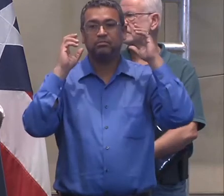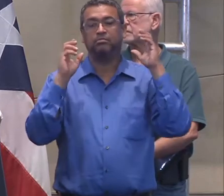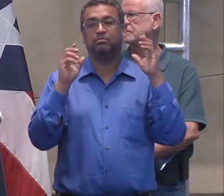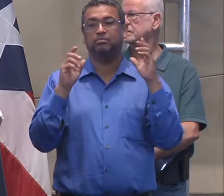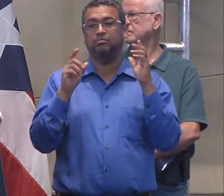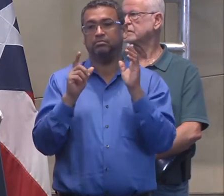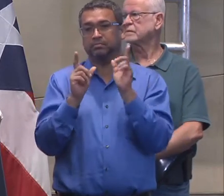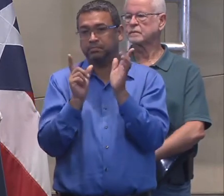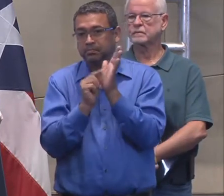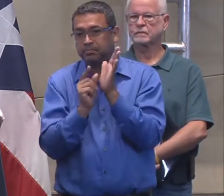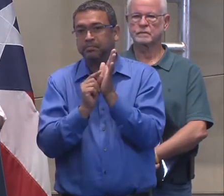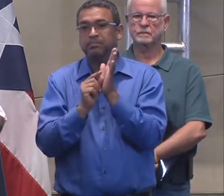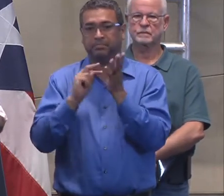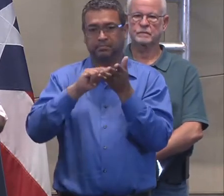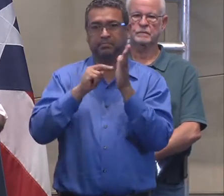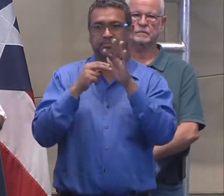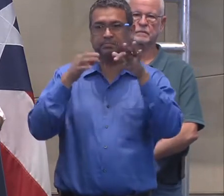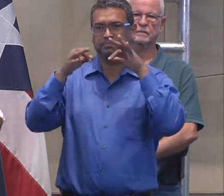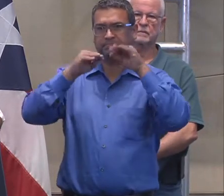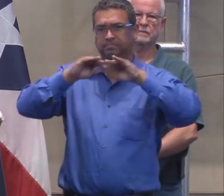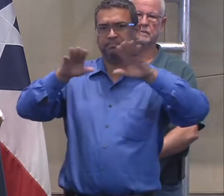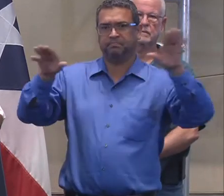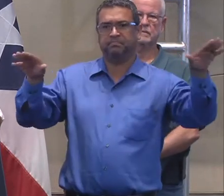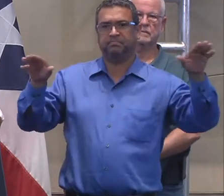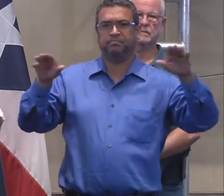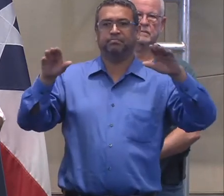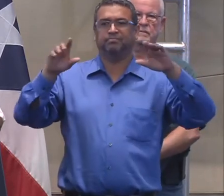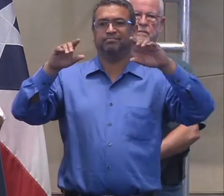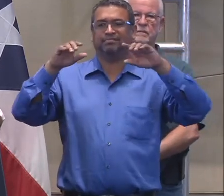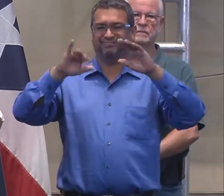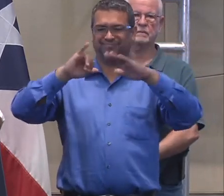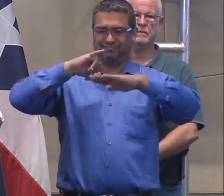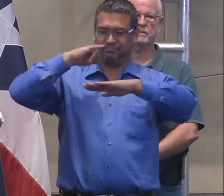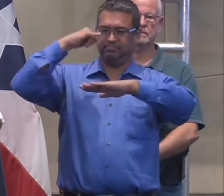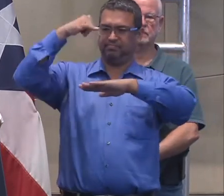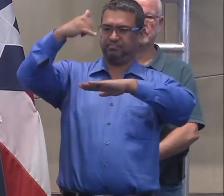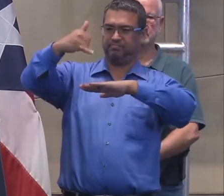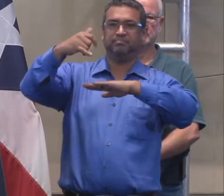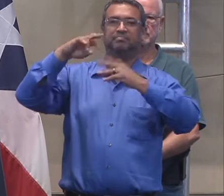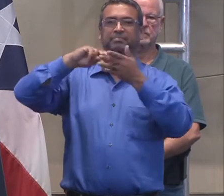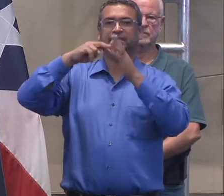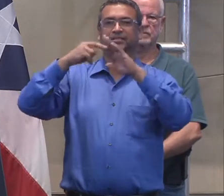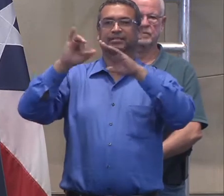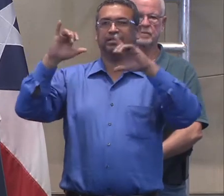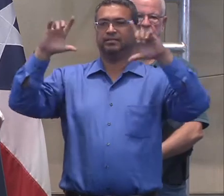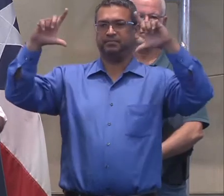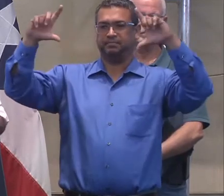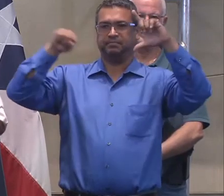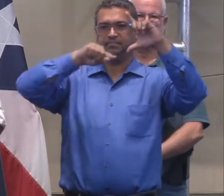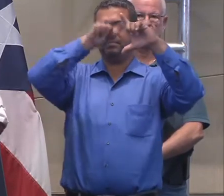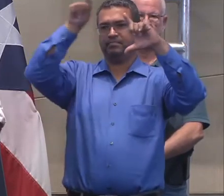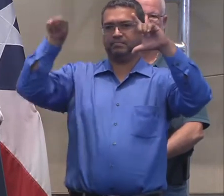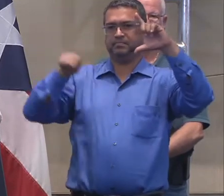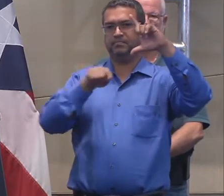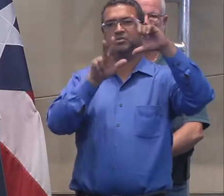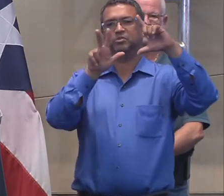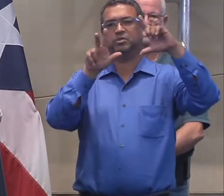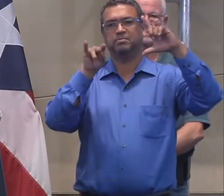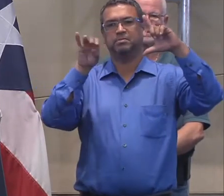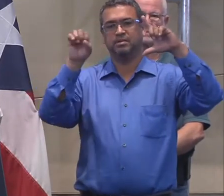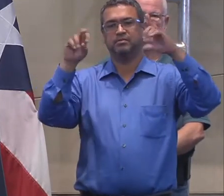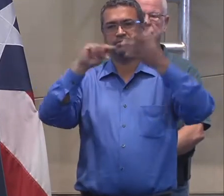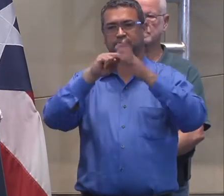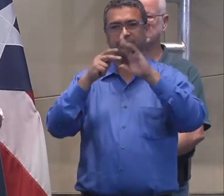are in the different municipalities, because it has a radius of three miles, so that people can know the whereabouts, where they can get signal and communicate